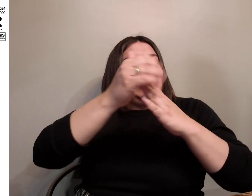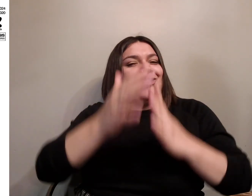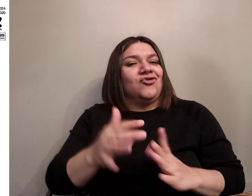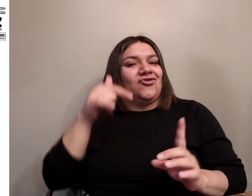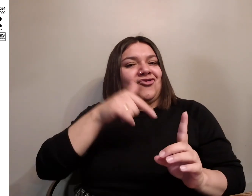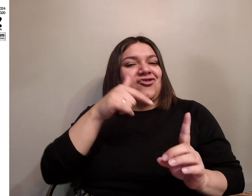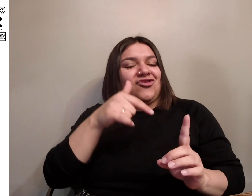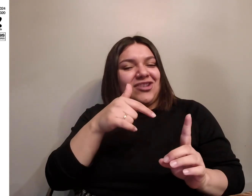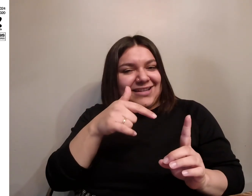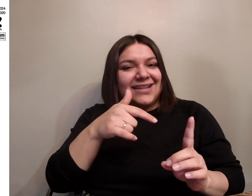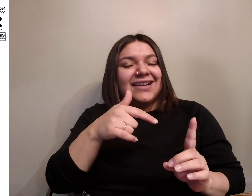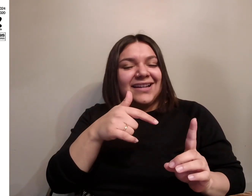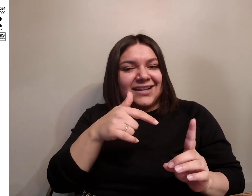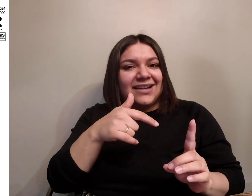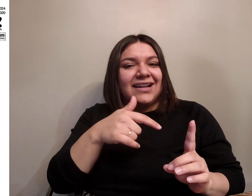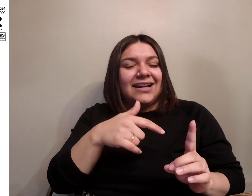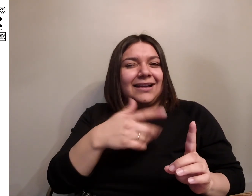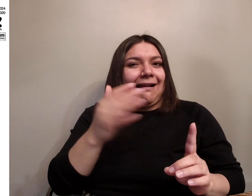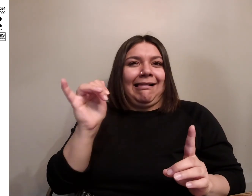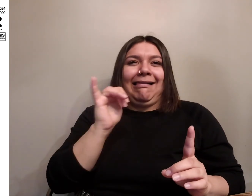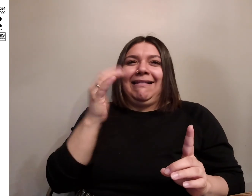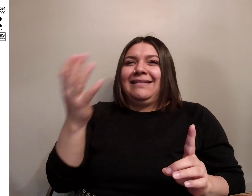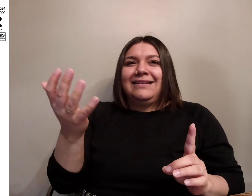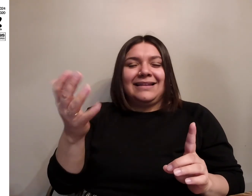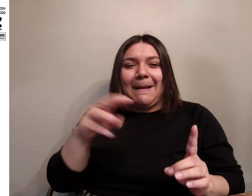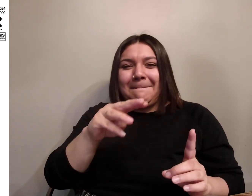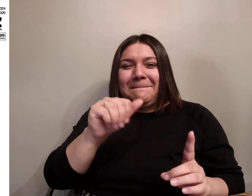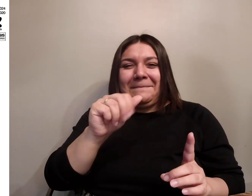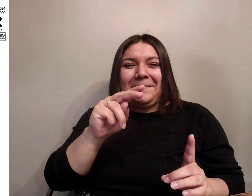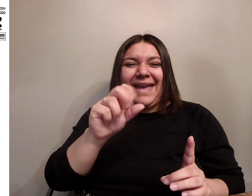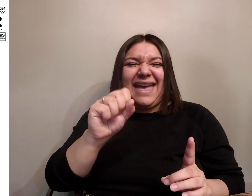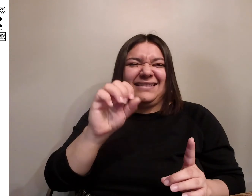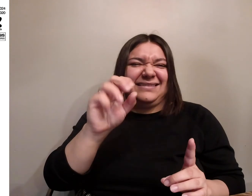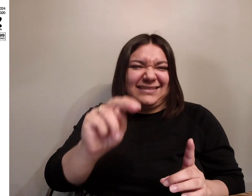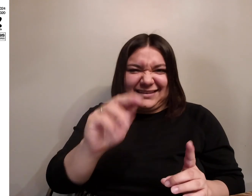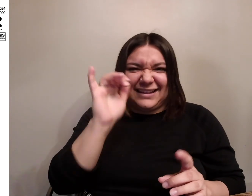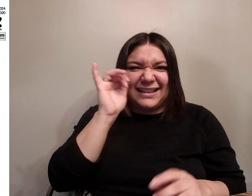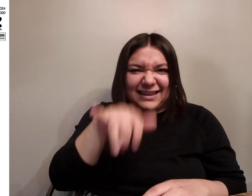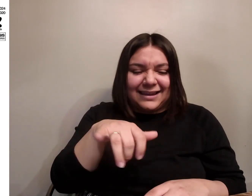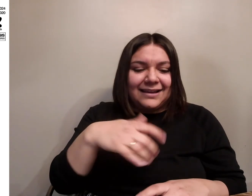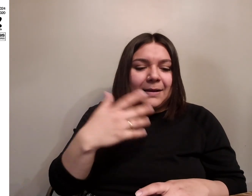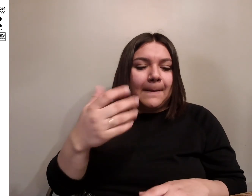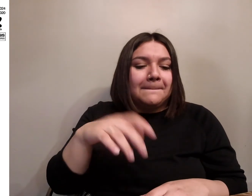like the leader. And if you look at like